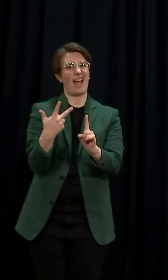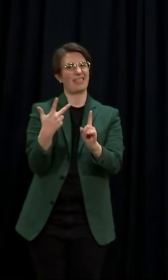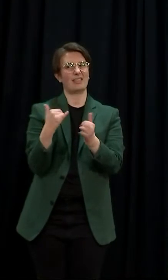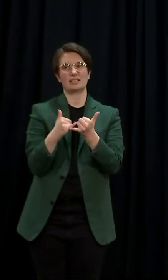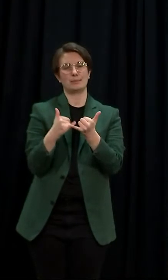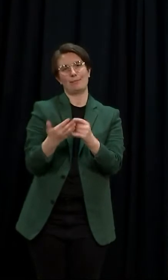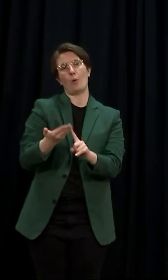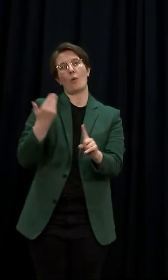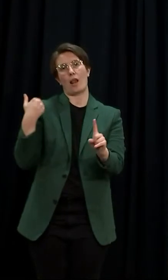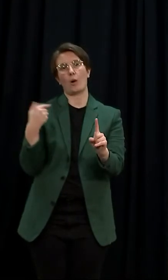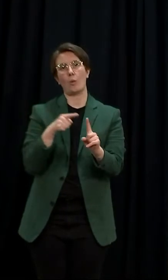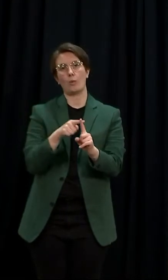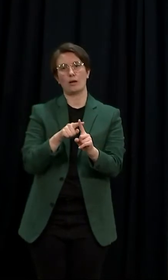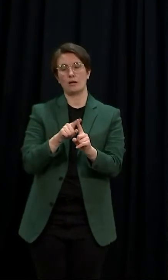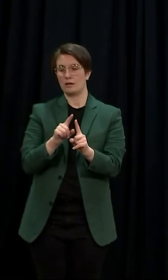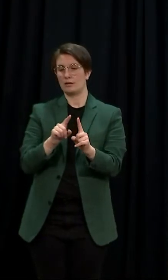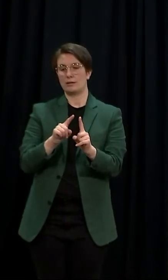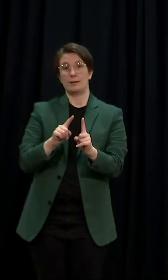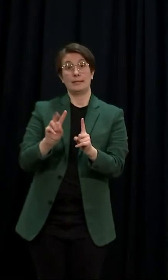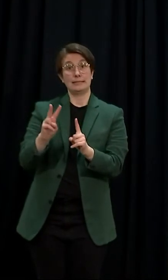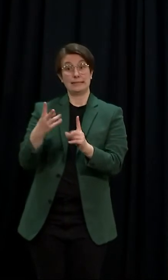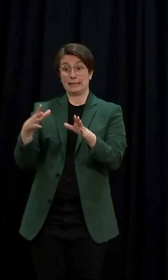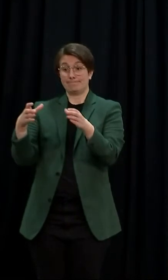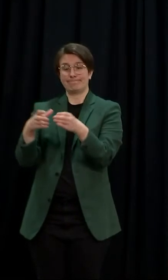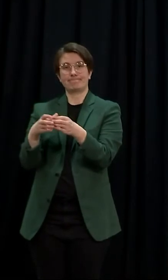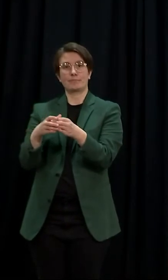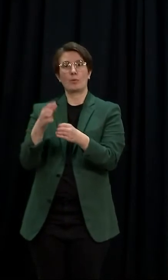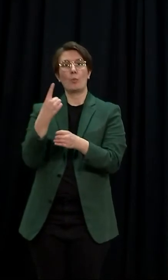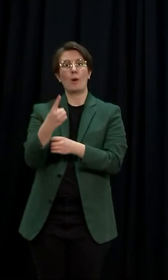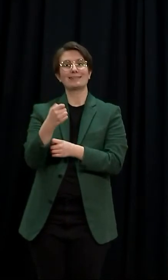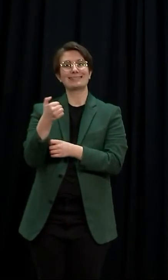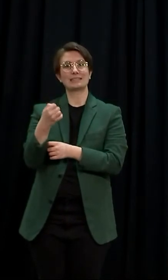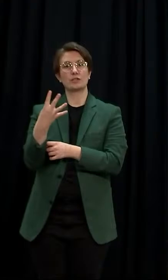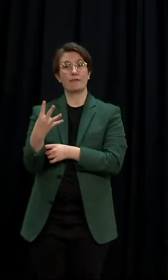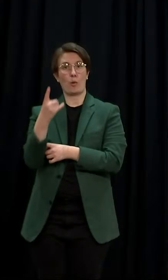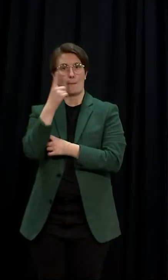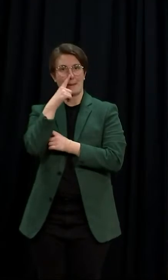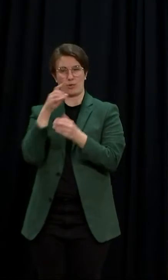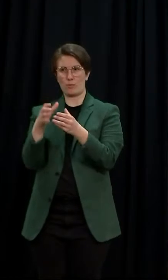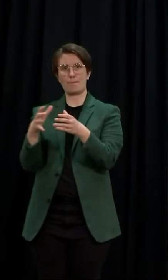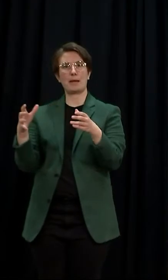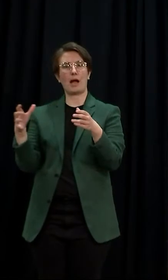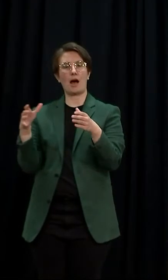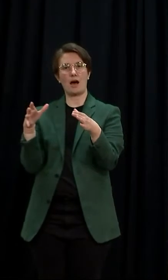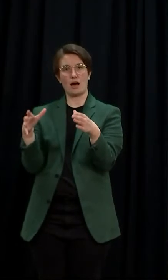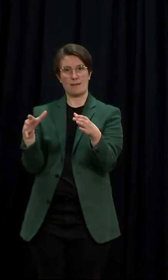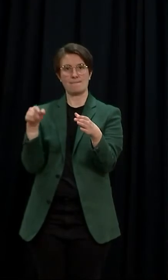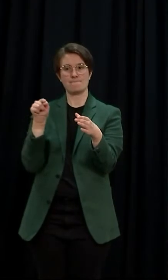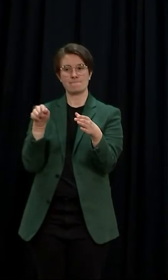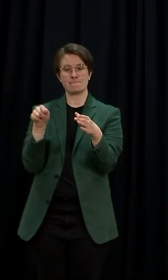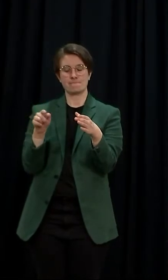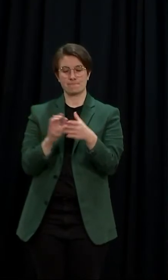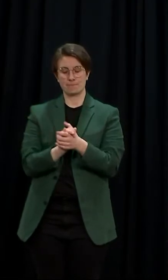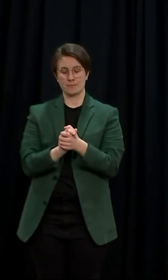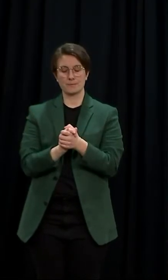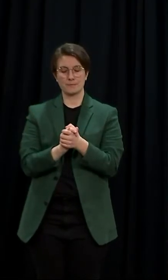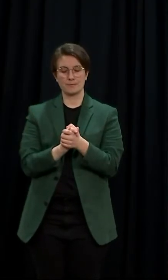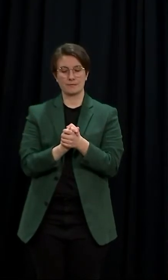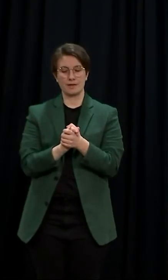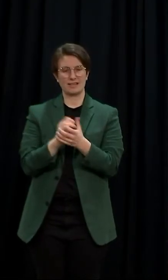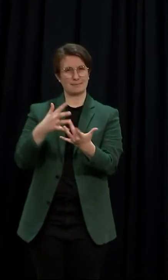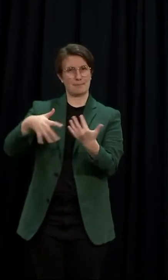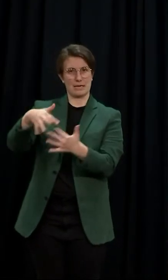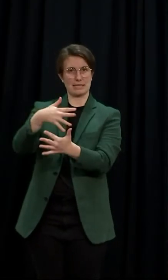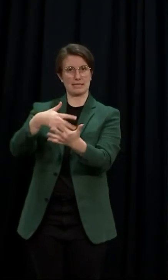is a broad cluster that's got 164 in it, and it's a bit of a medley,